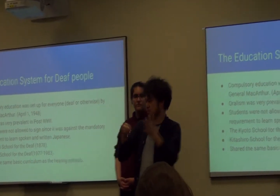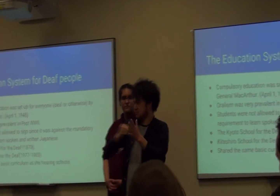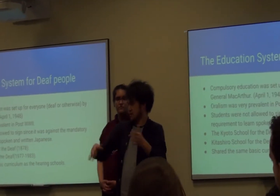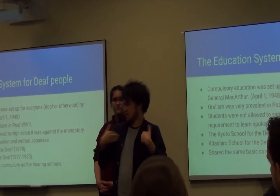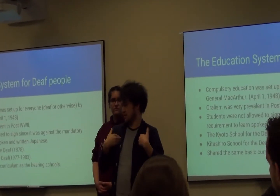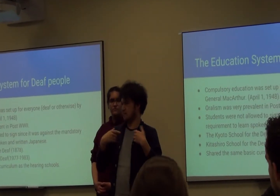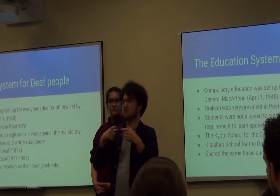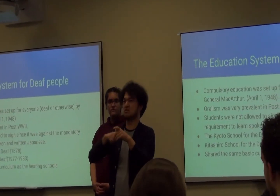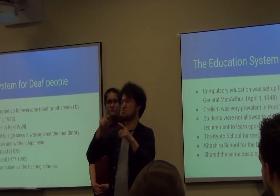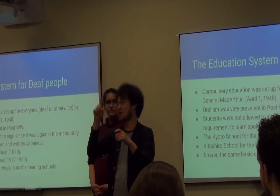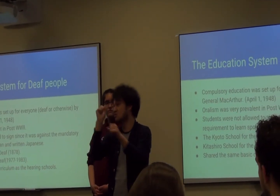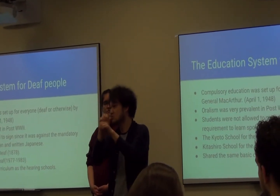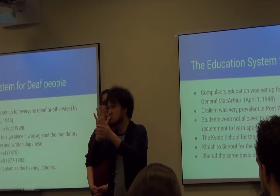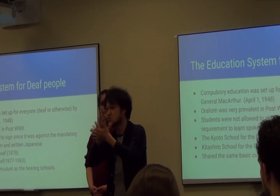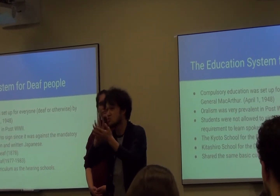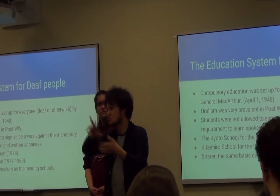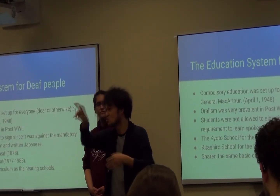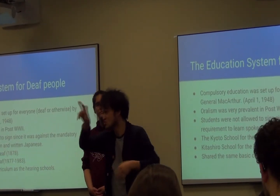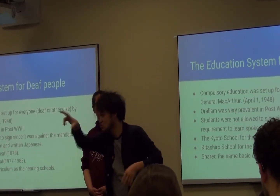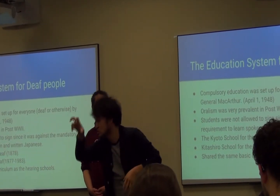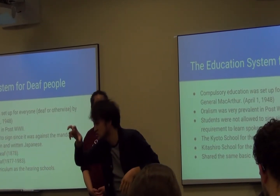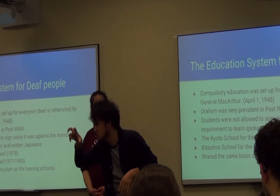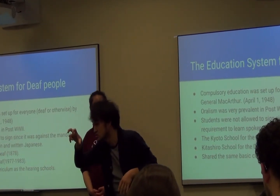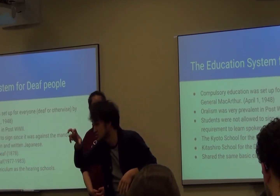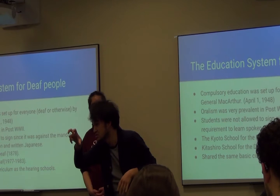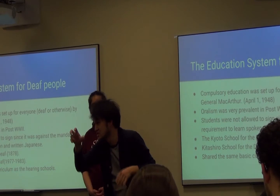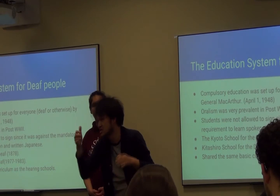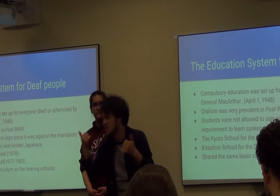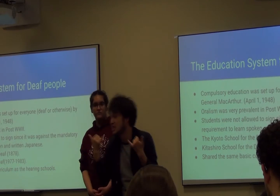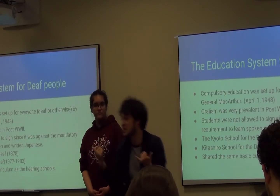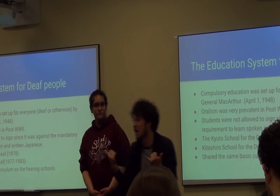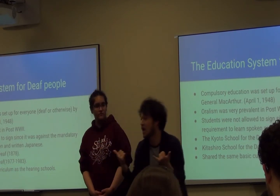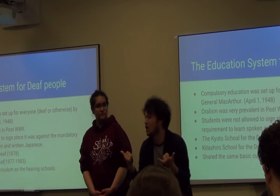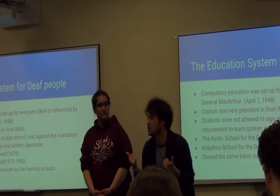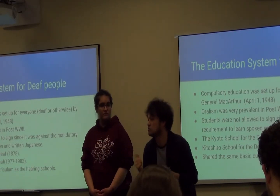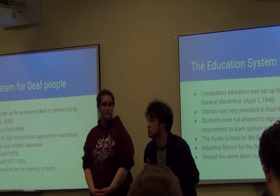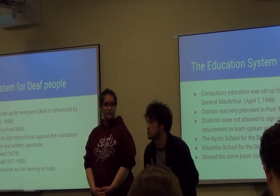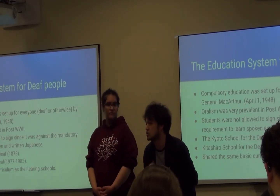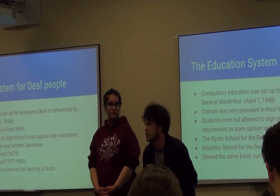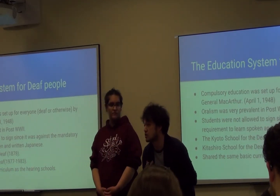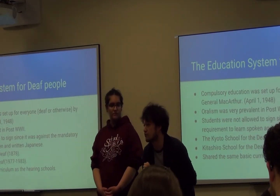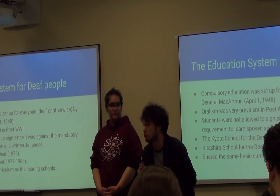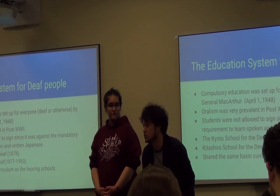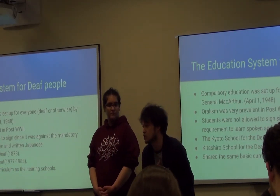oralism, there were many, each man had many students, there was, one school might have 200 or 300 students.